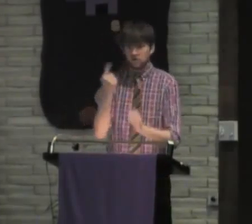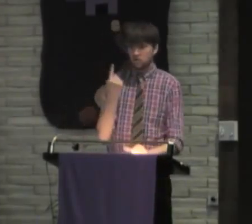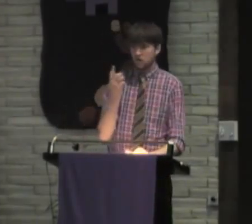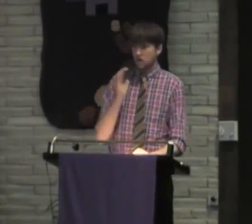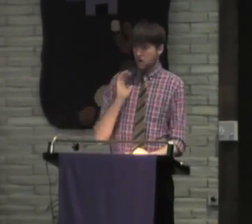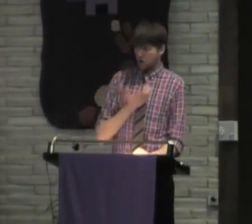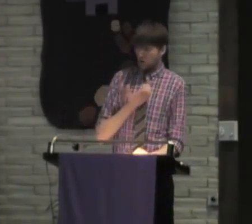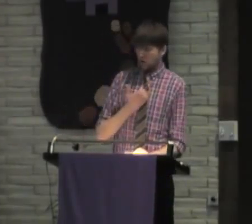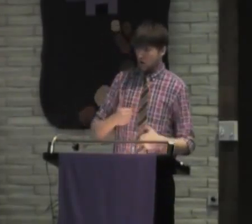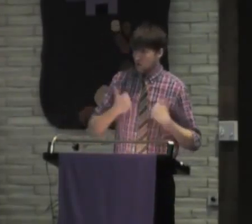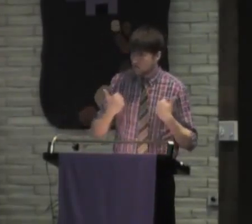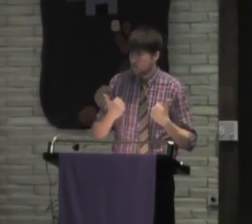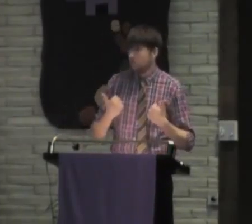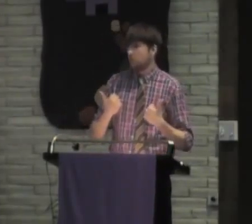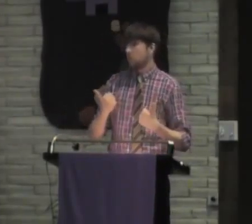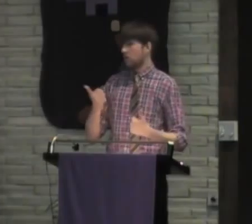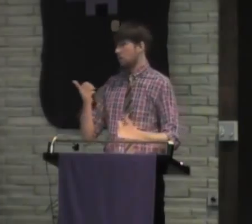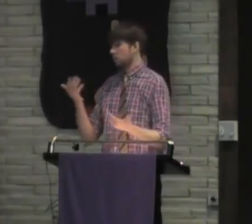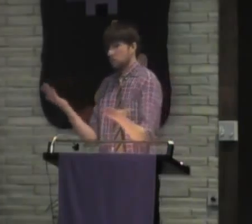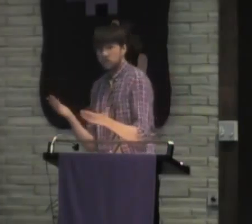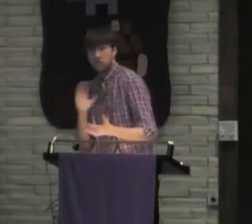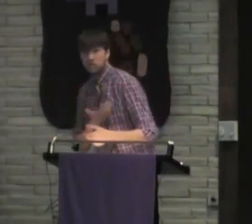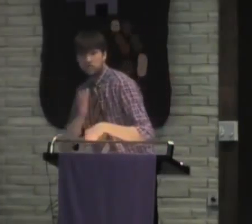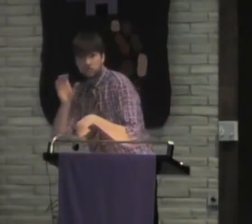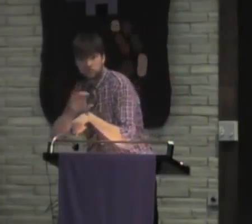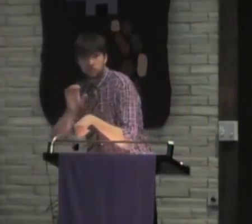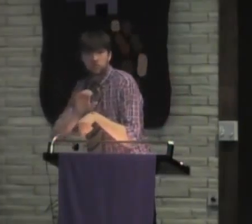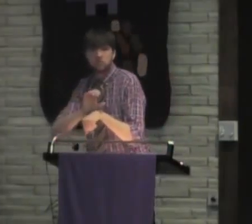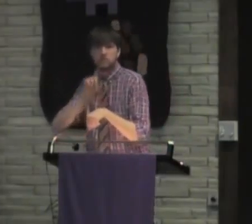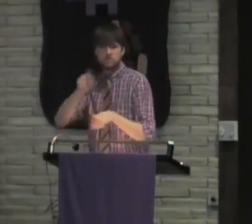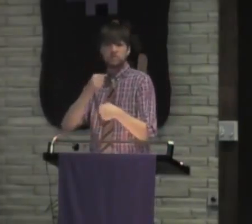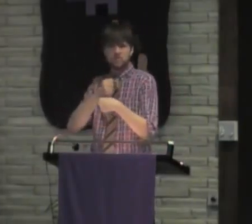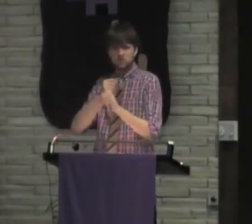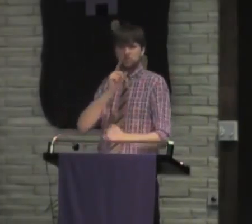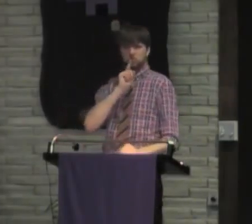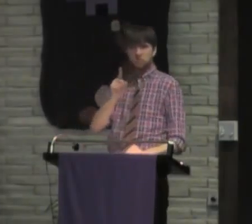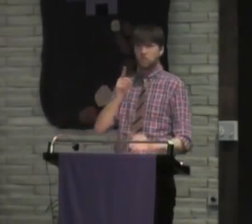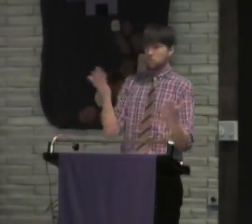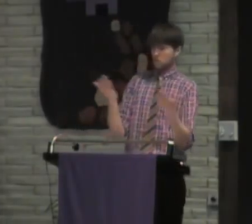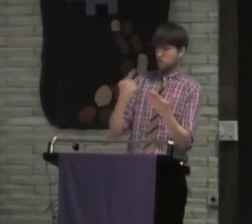When we want to change something in our lives, here at church,